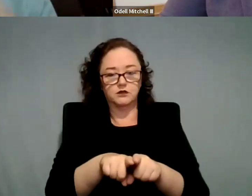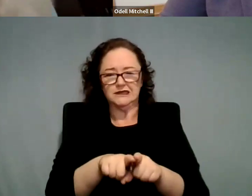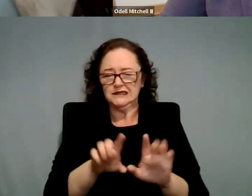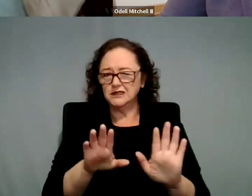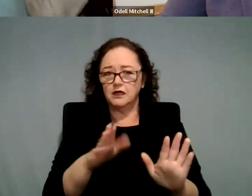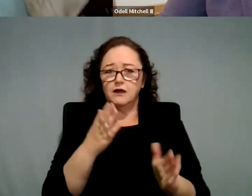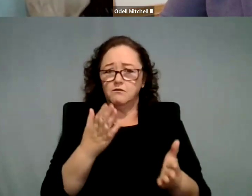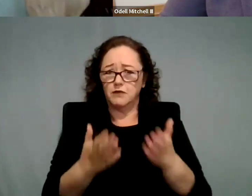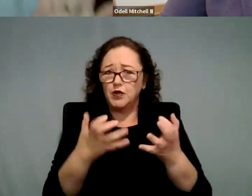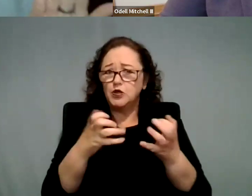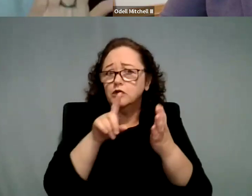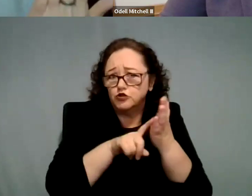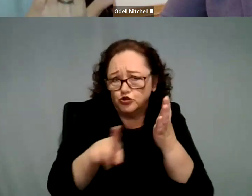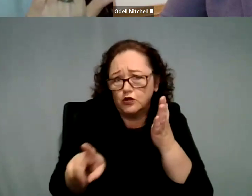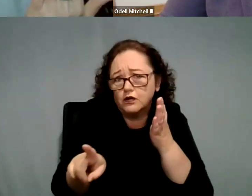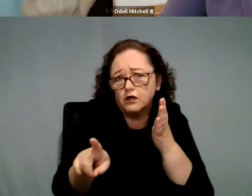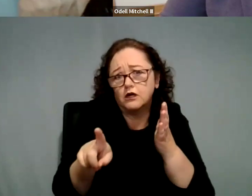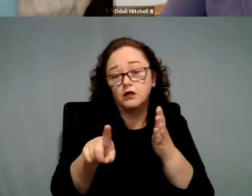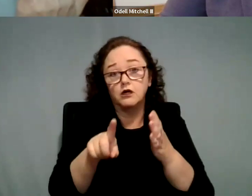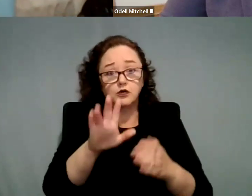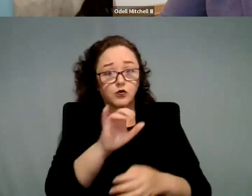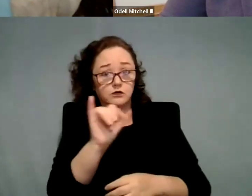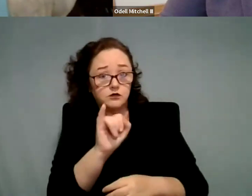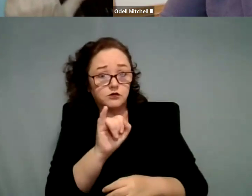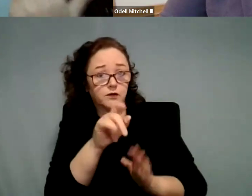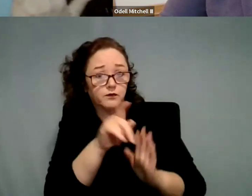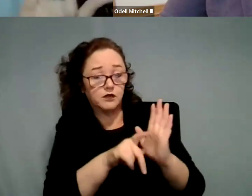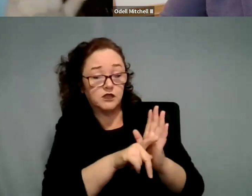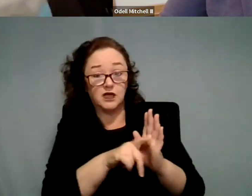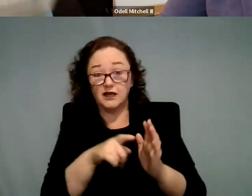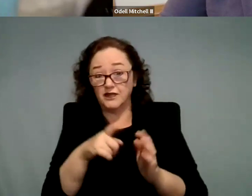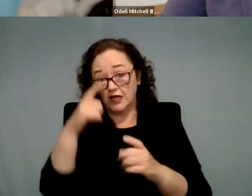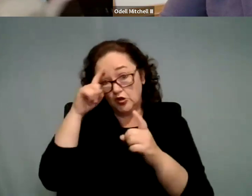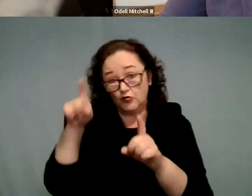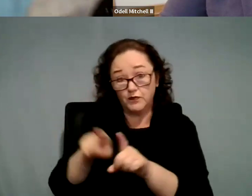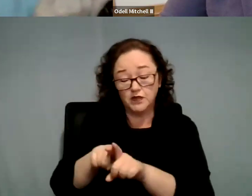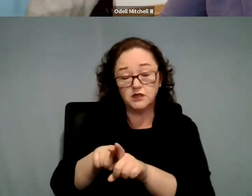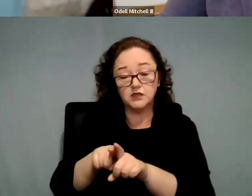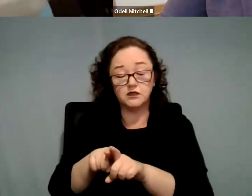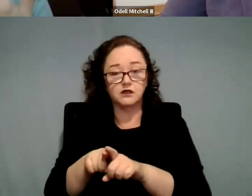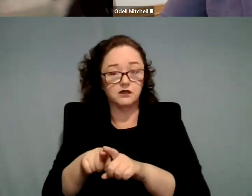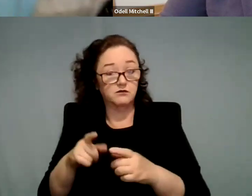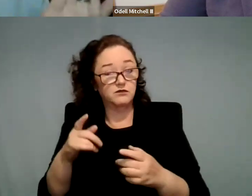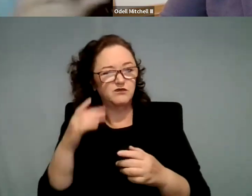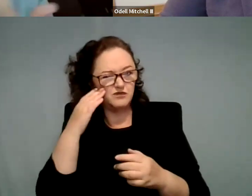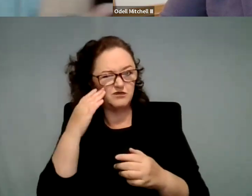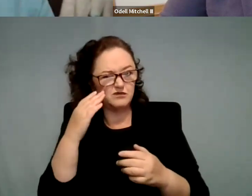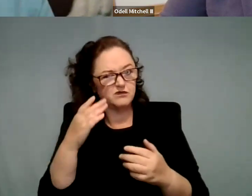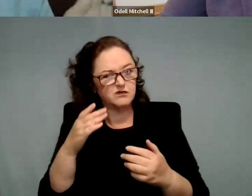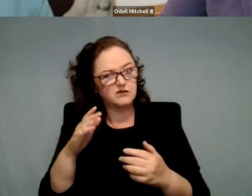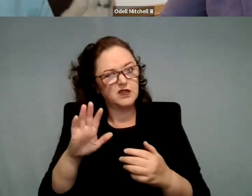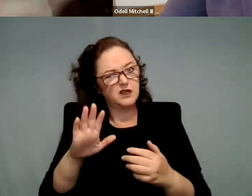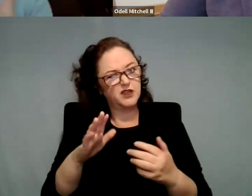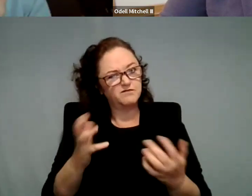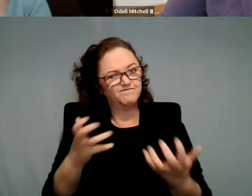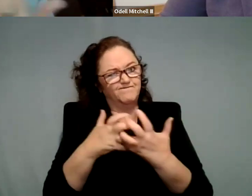sure that your insurance policy and that agreement, which may have insurance requirements, meet. Your insurance agent